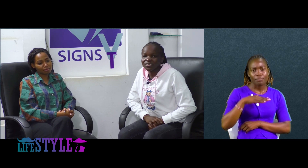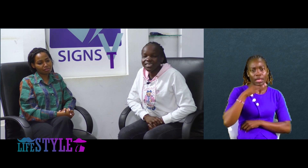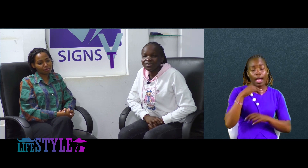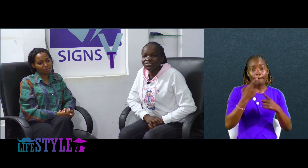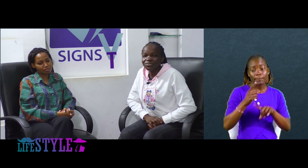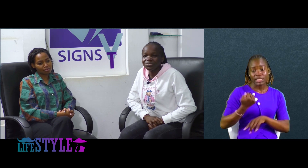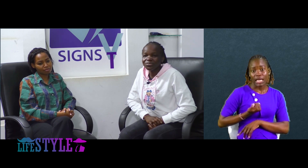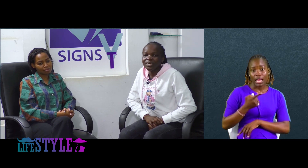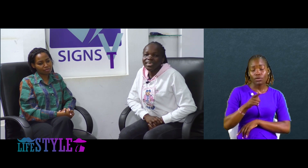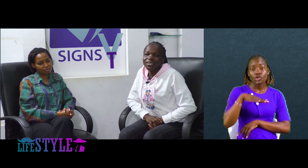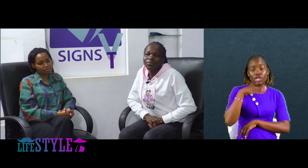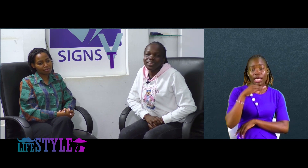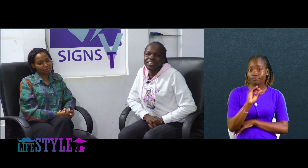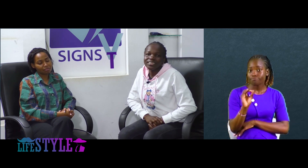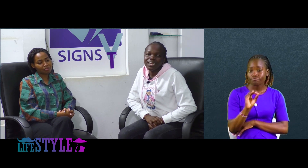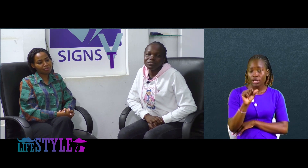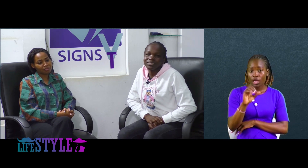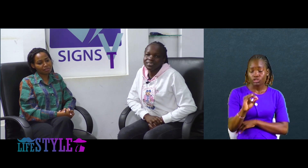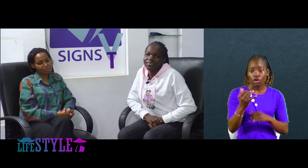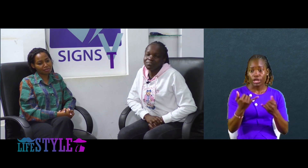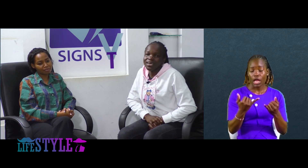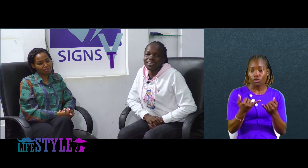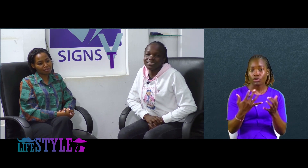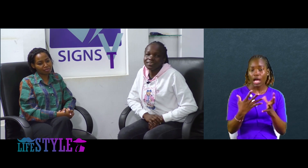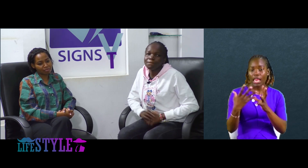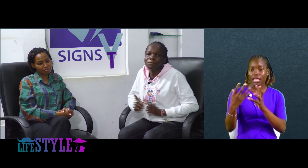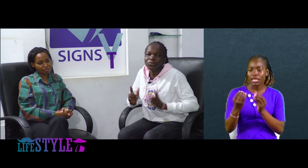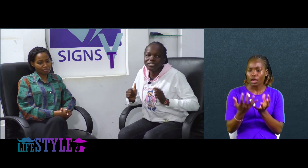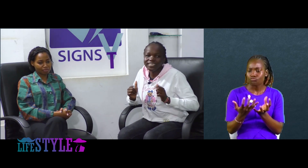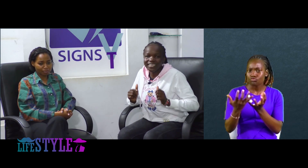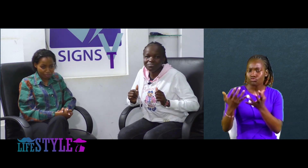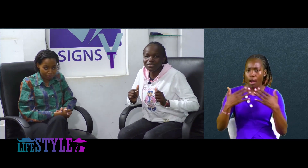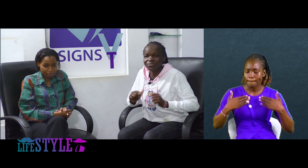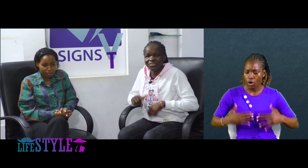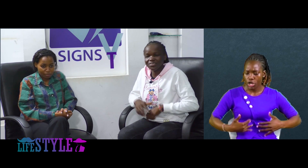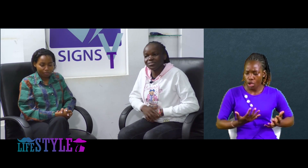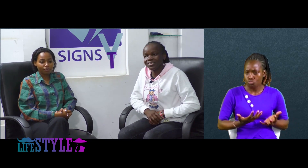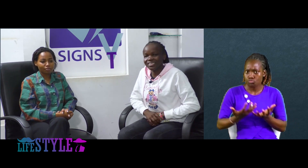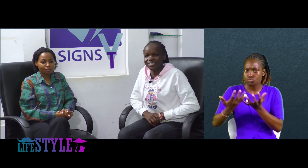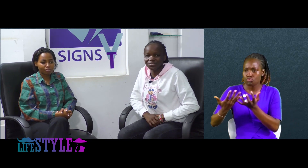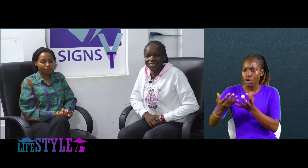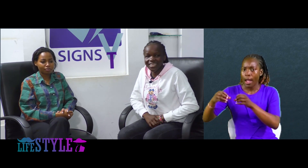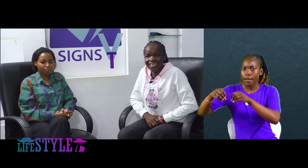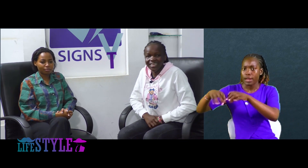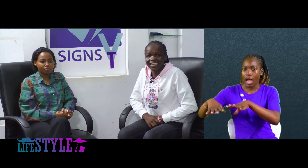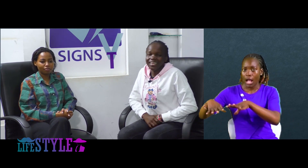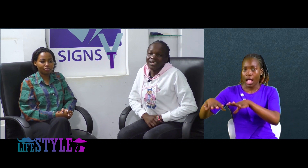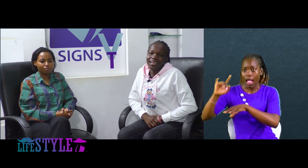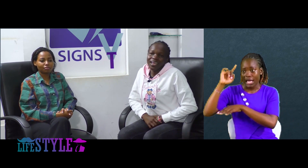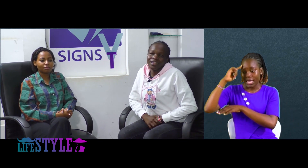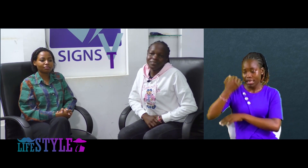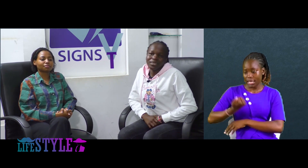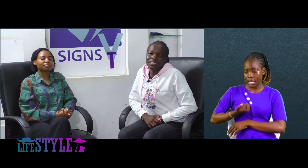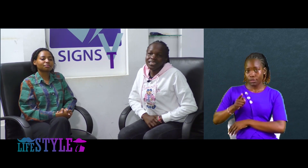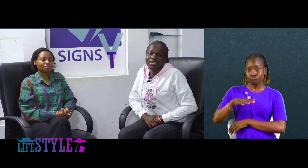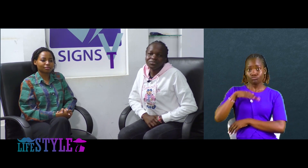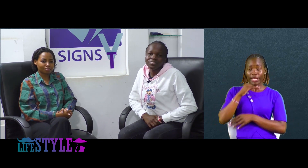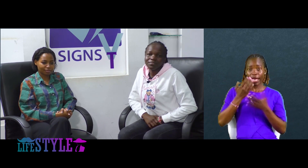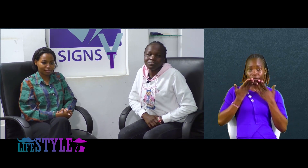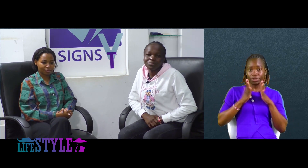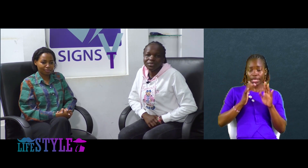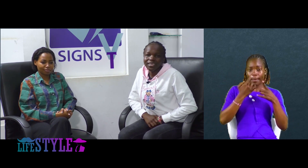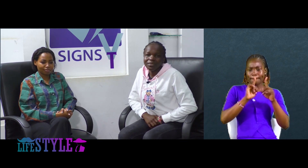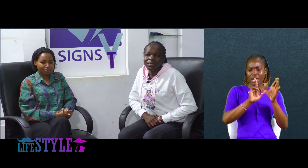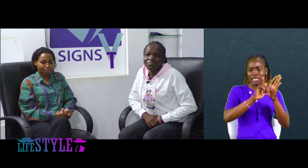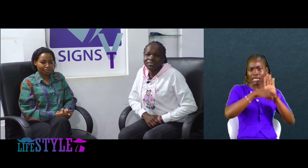Tamara was not dead. So he went and dumped Tamara's body because he thought she was dead, but later